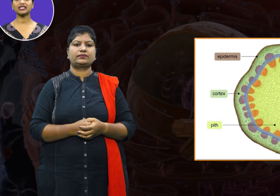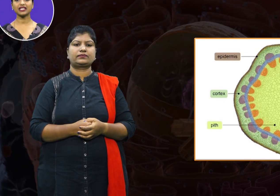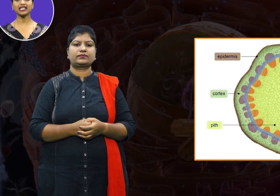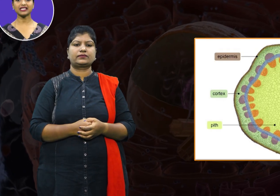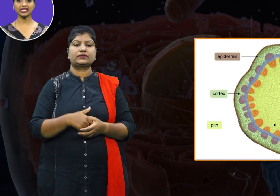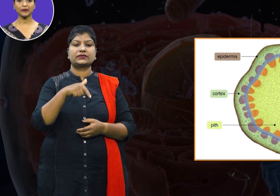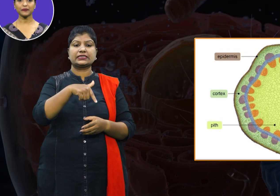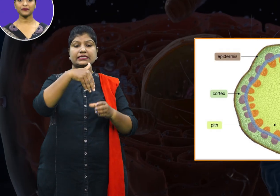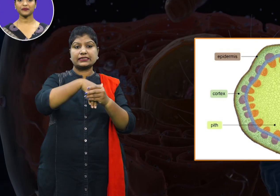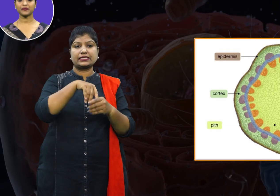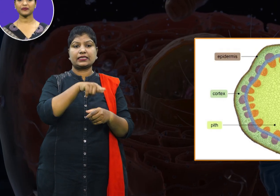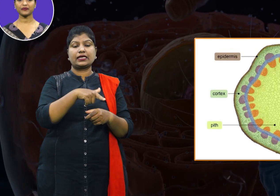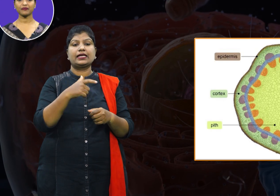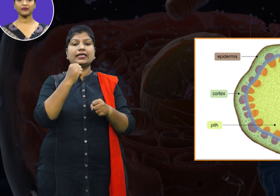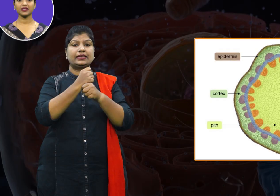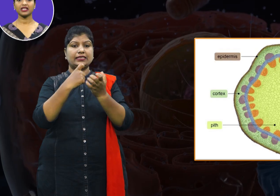In a green stem,